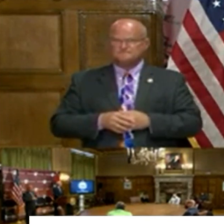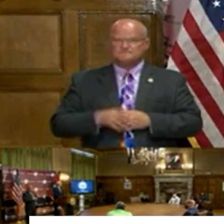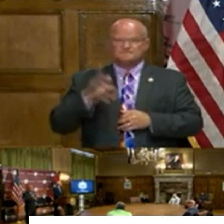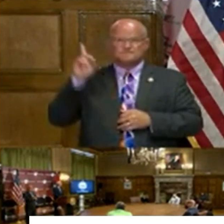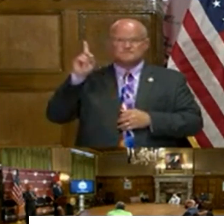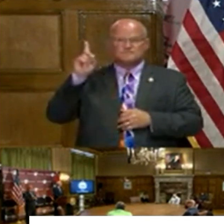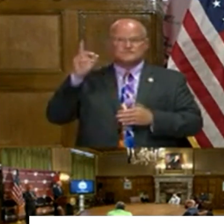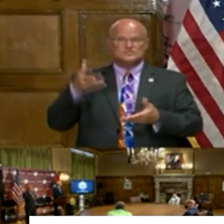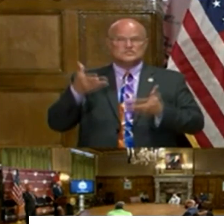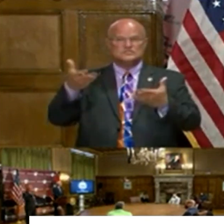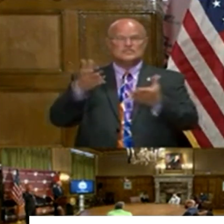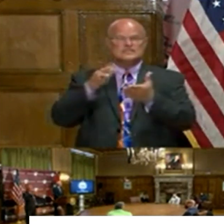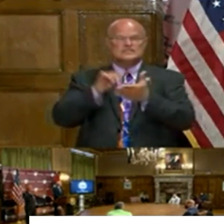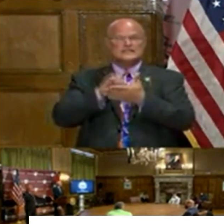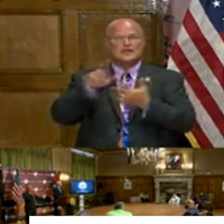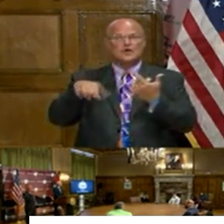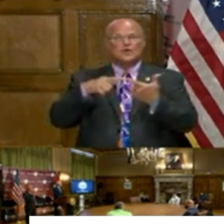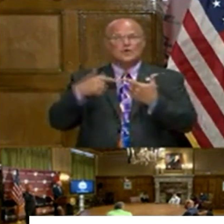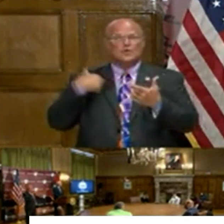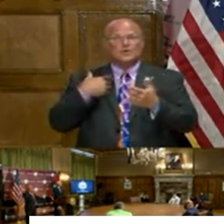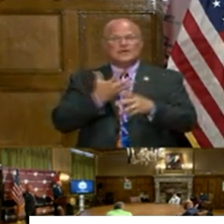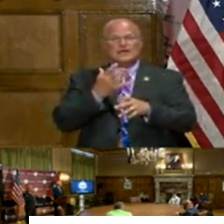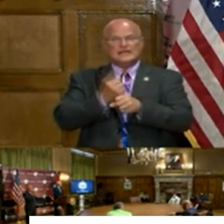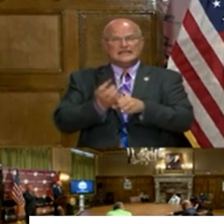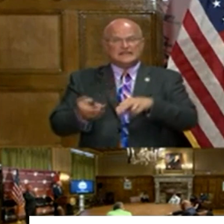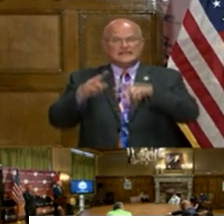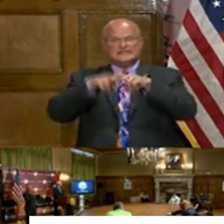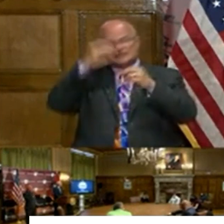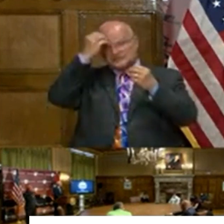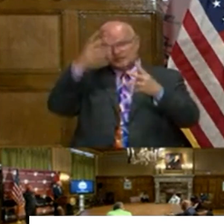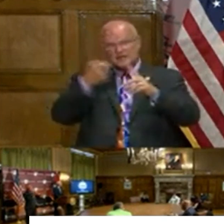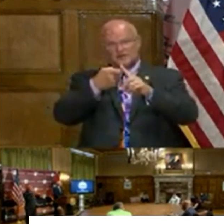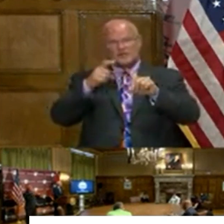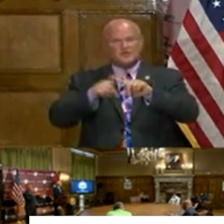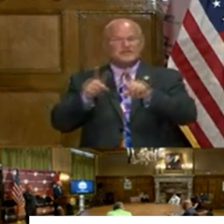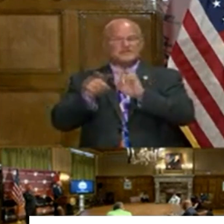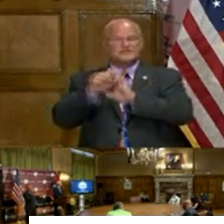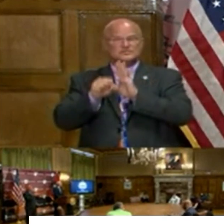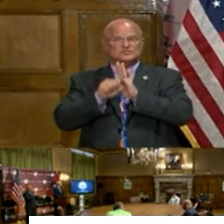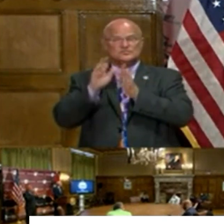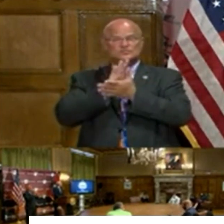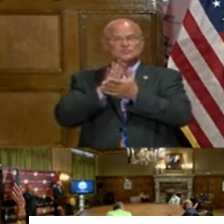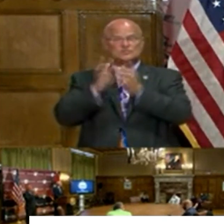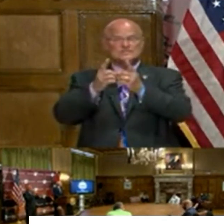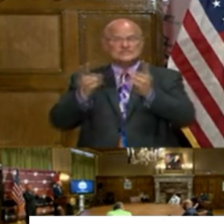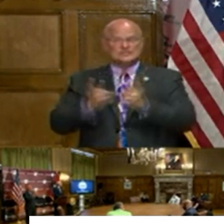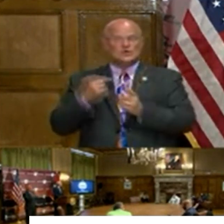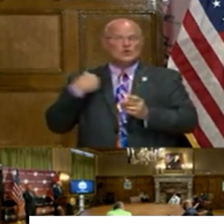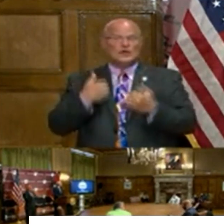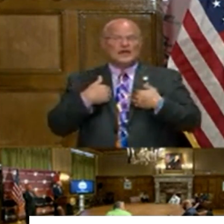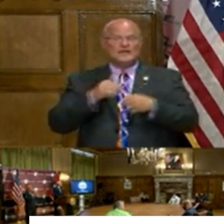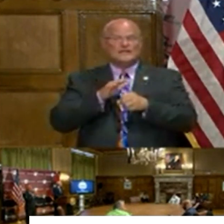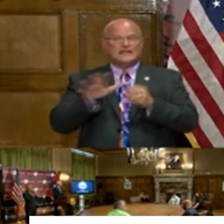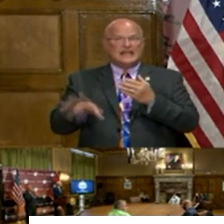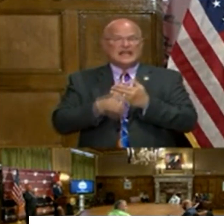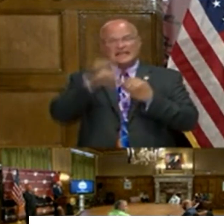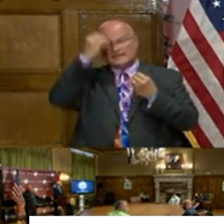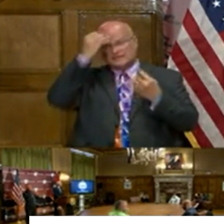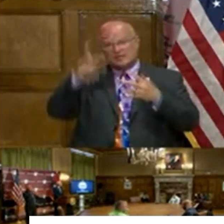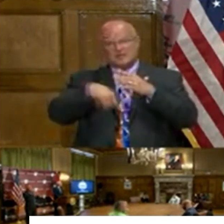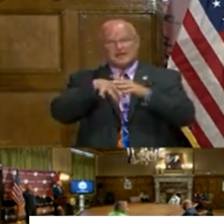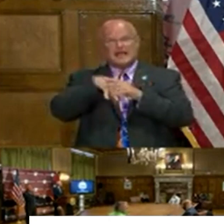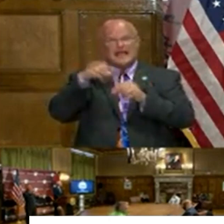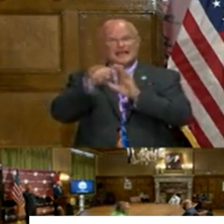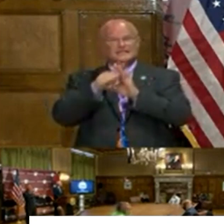you suggesting that when we do get the additional information coming from the different school districts, we will have that added information about